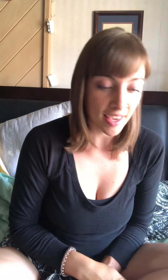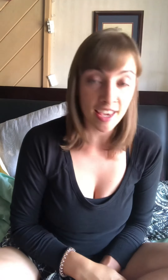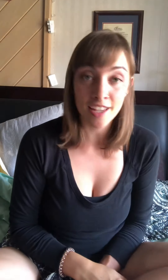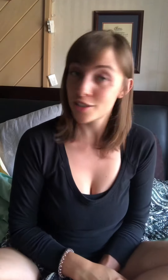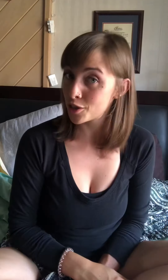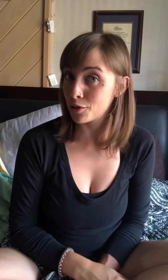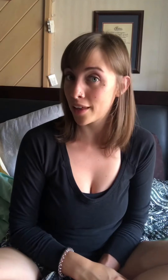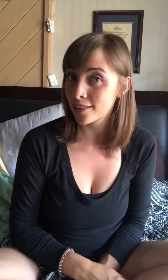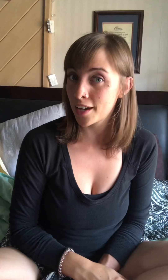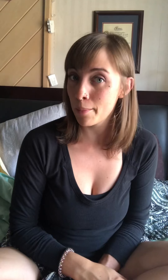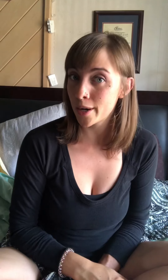And 2 like the number.